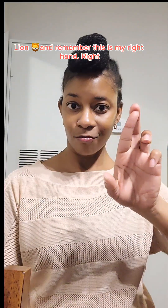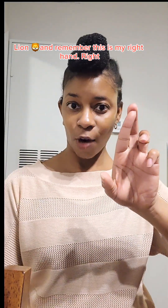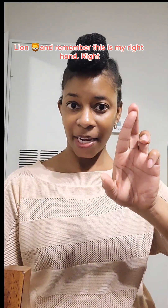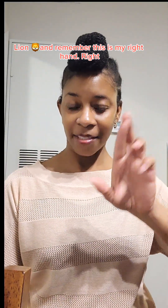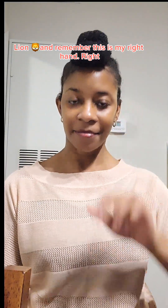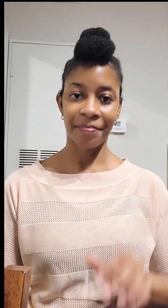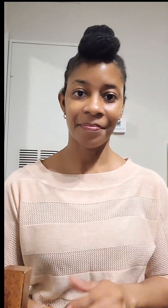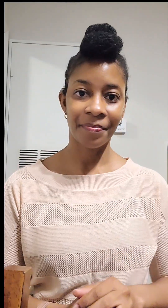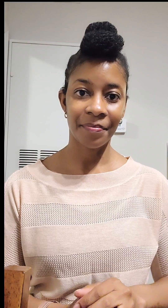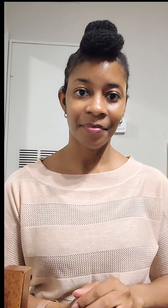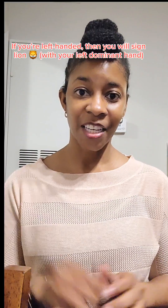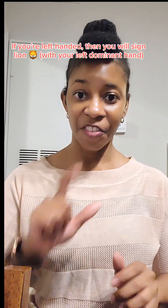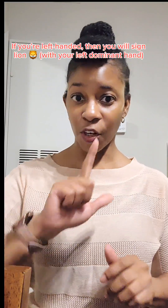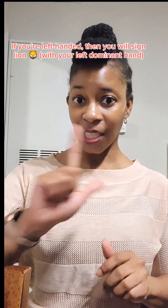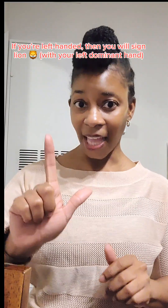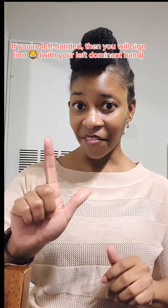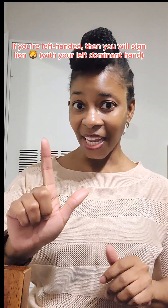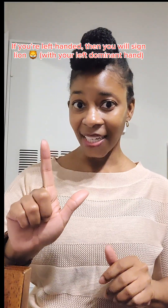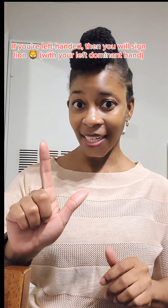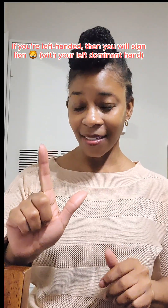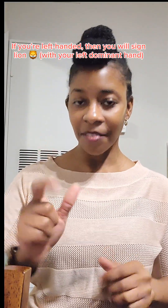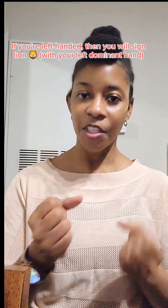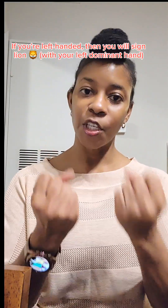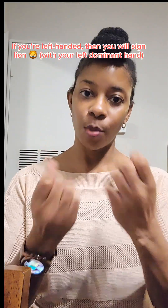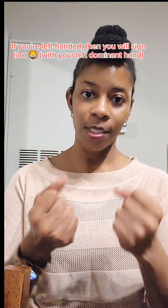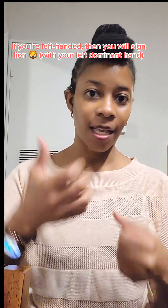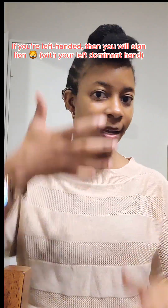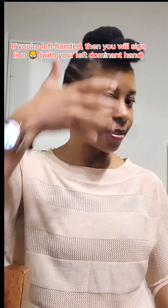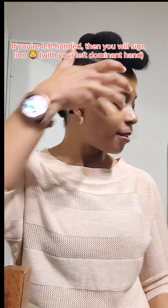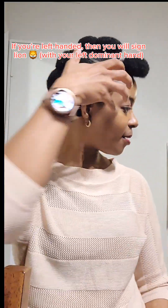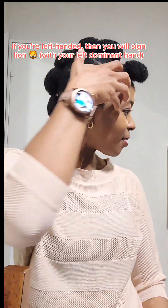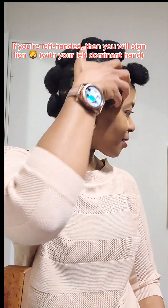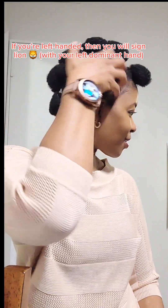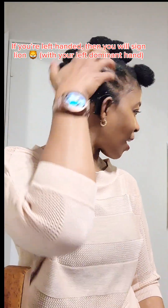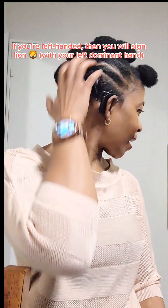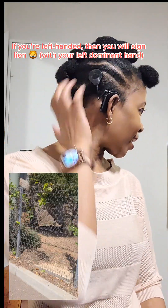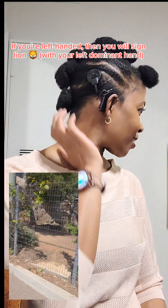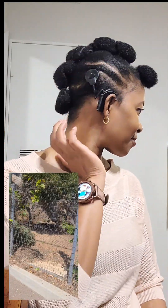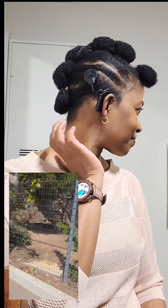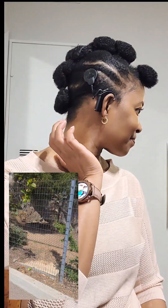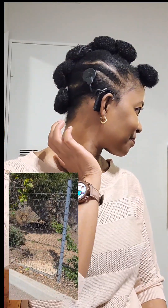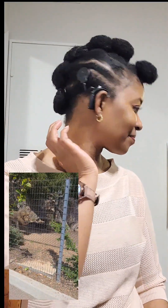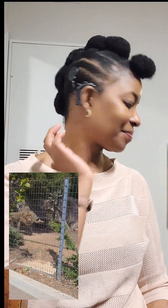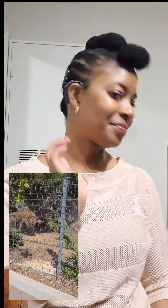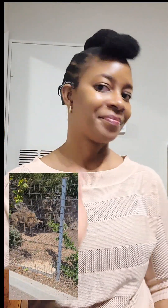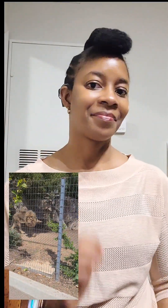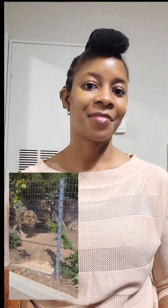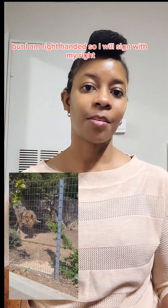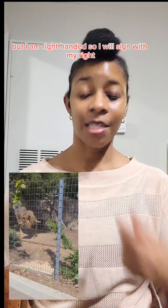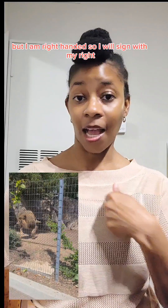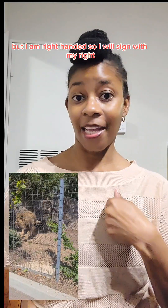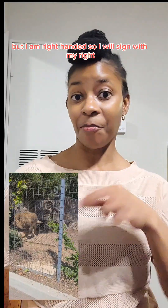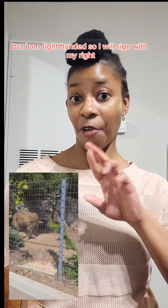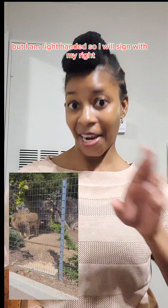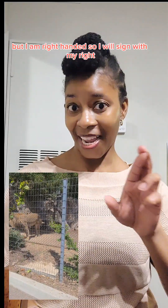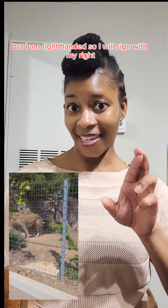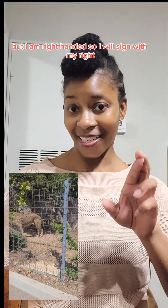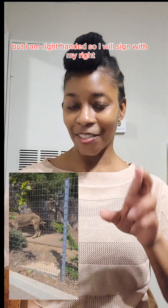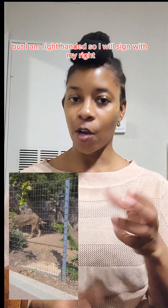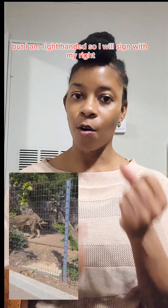Right. If you're left-handed, then you will sign lion. You want to come back with me? You want to come back with me? I am right-handed, so I